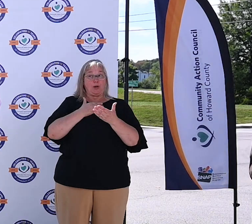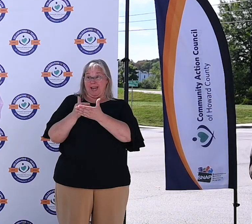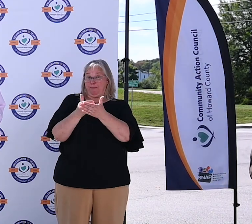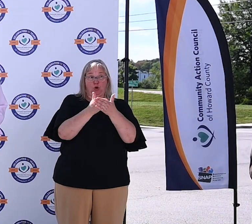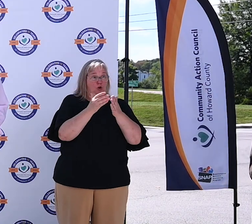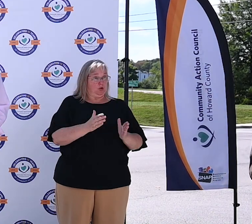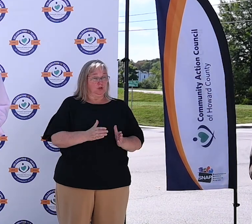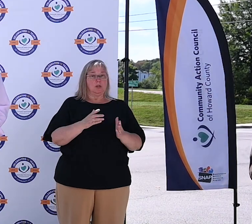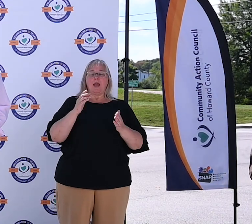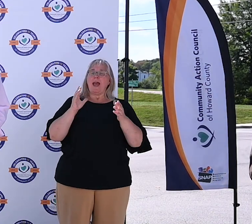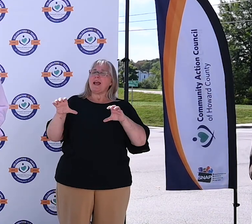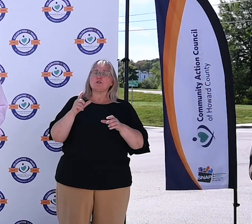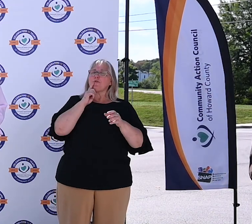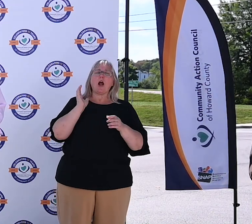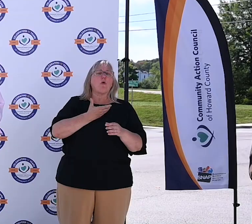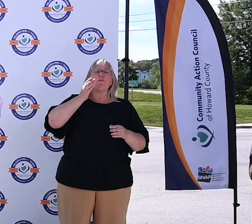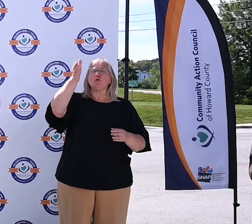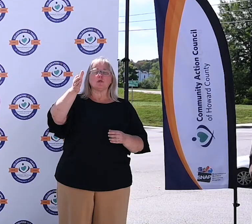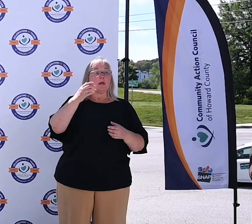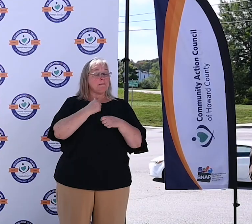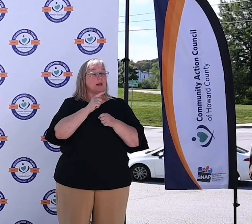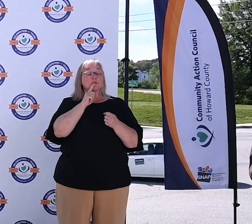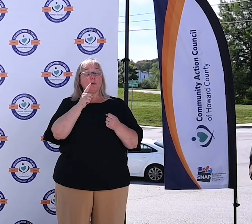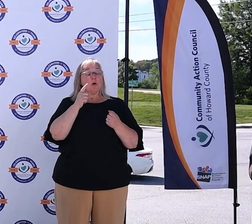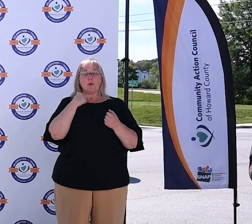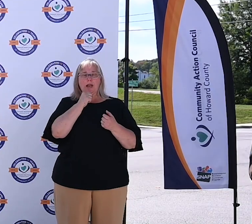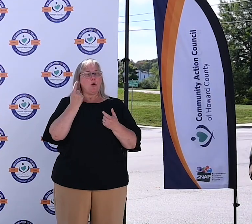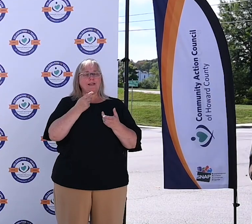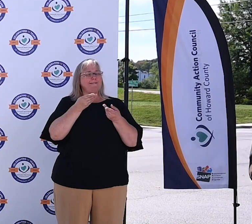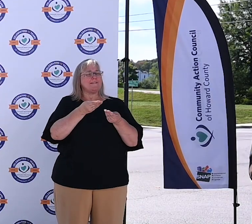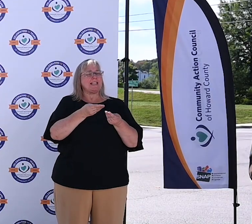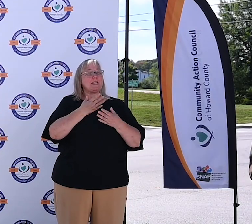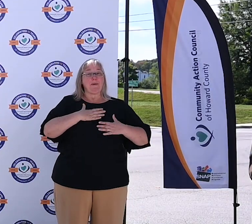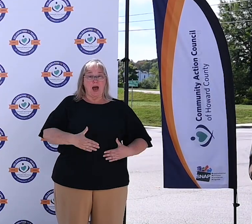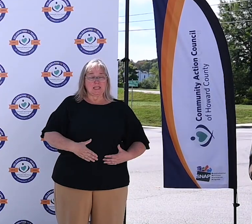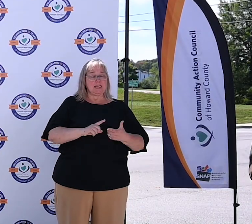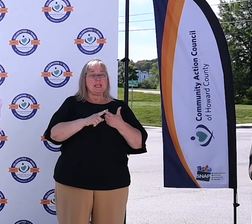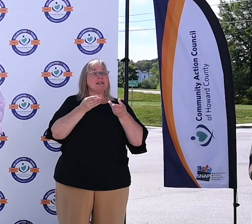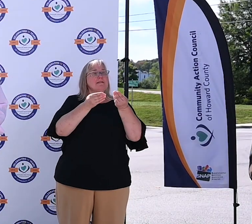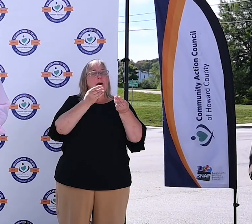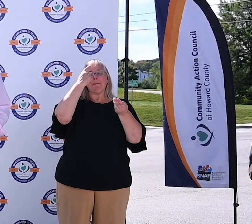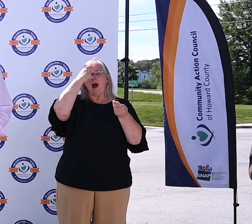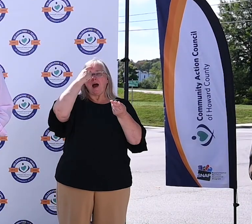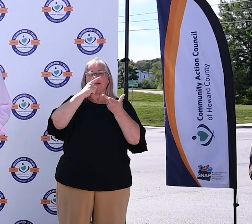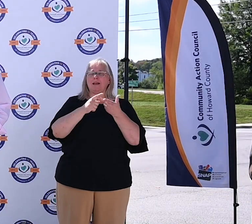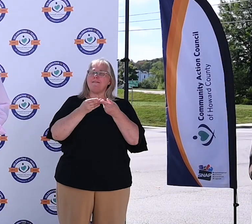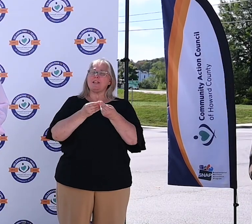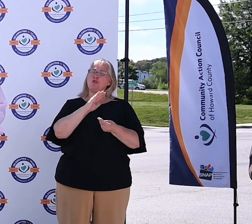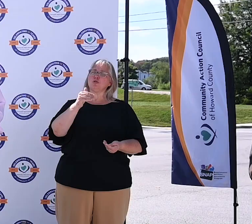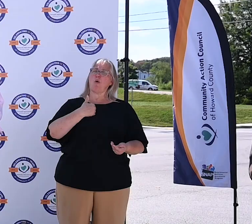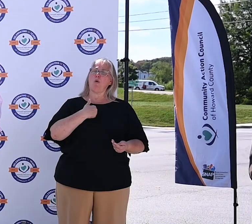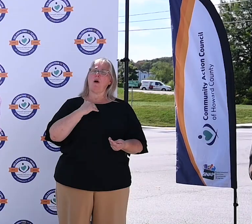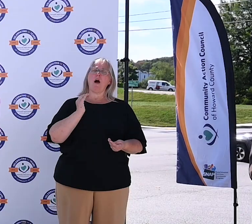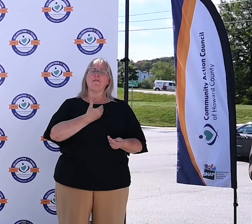for our future, making it so that we are not only feeding the body, the minds, but the souls of